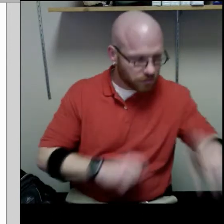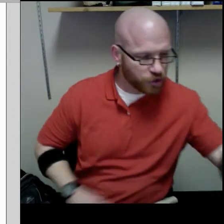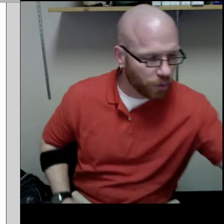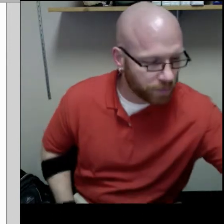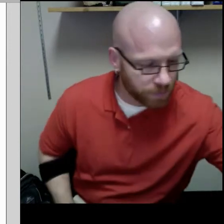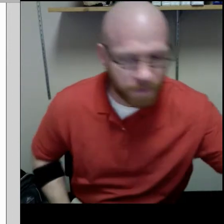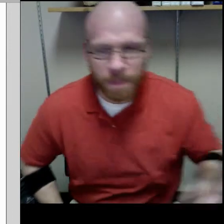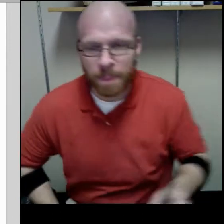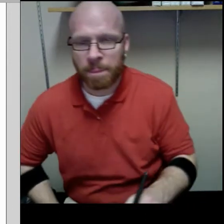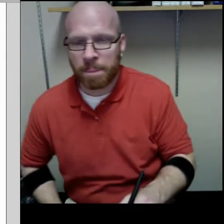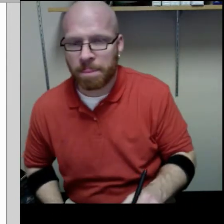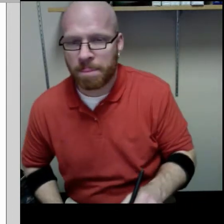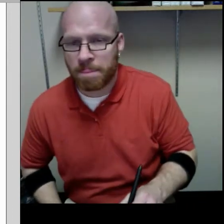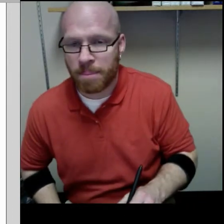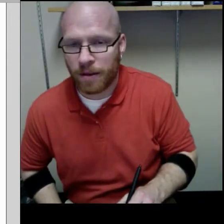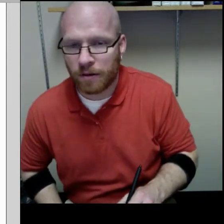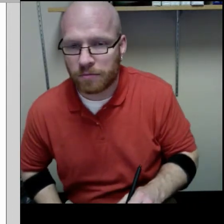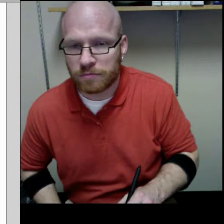well.